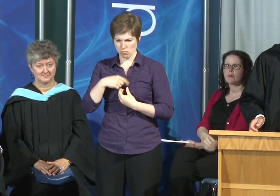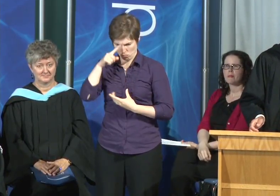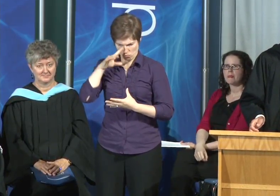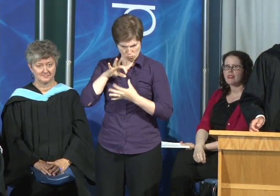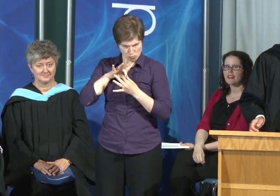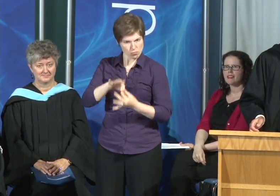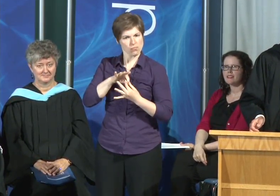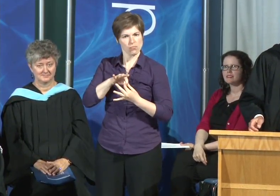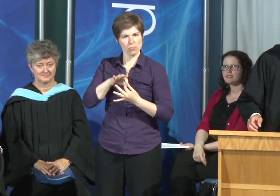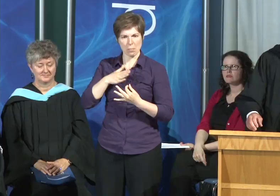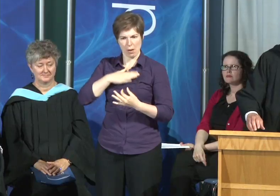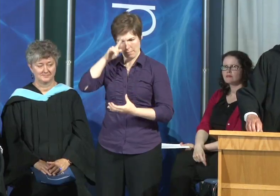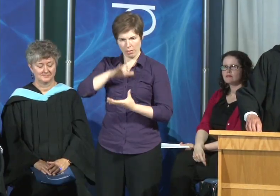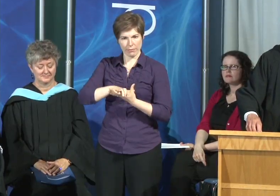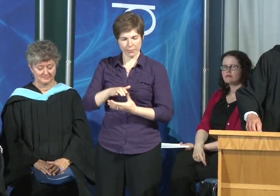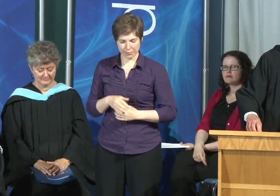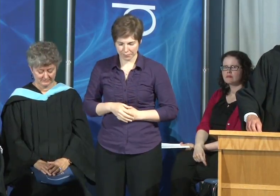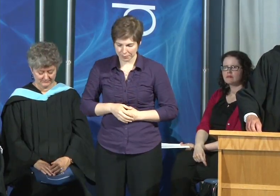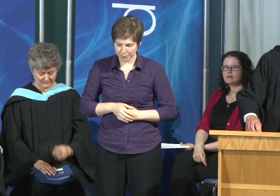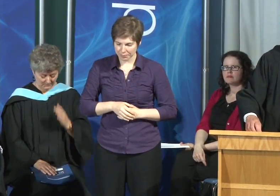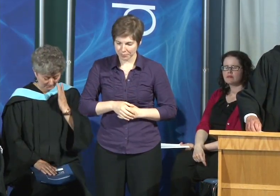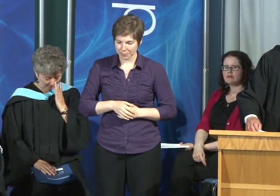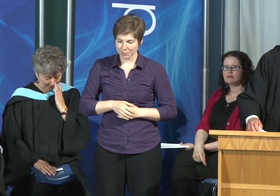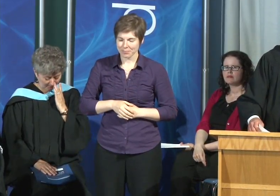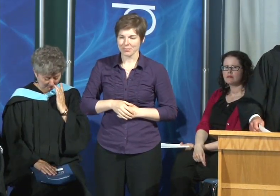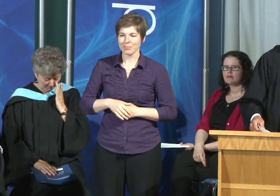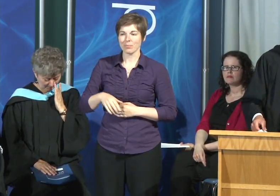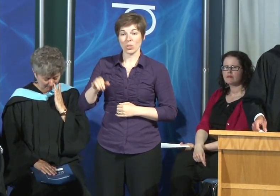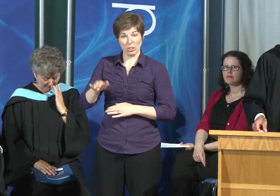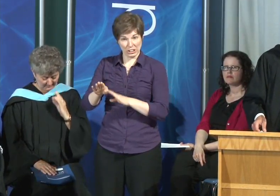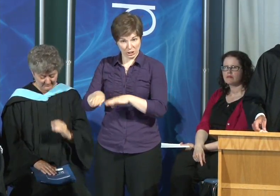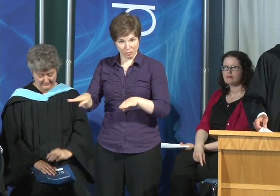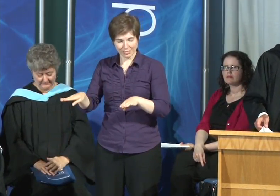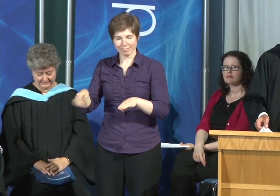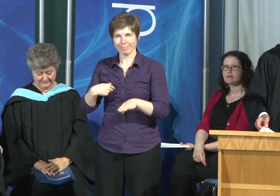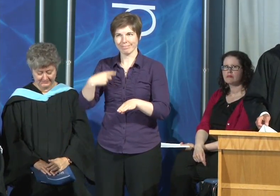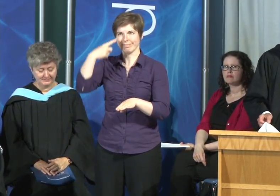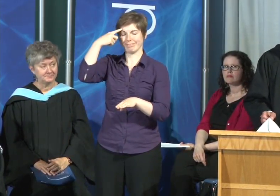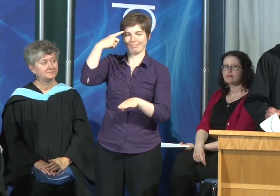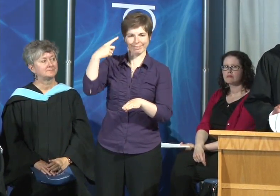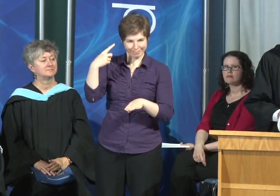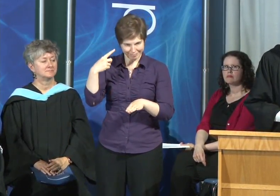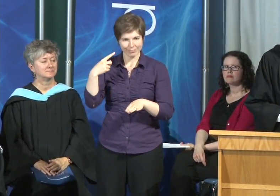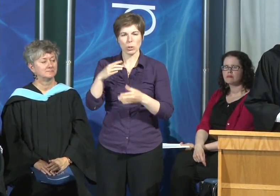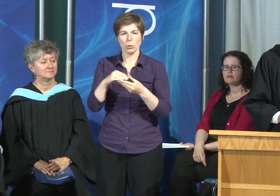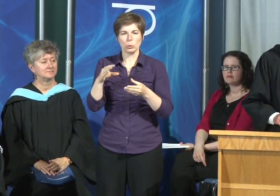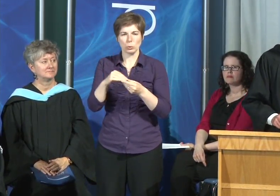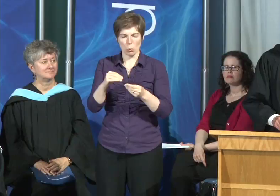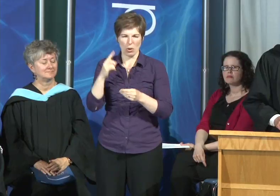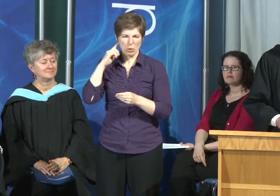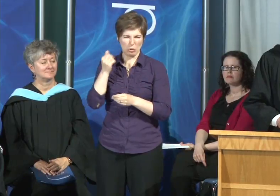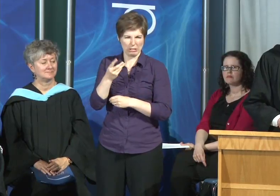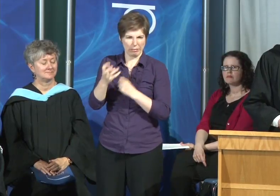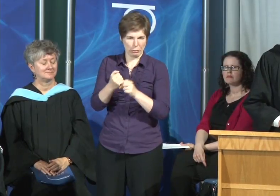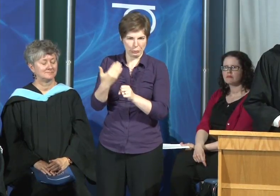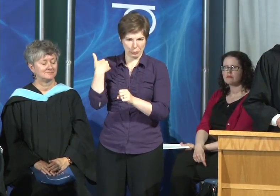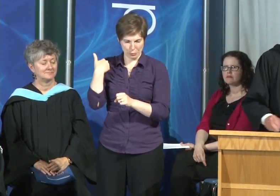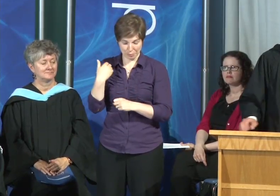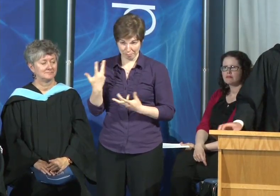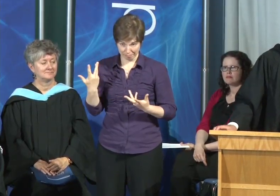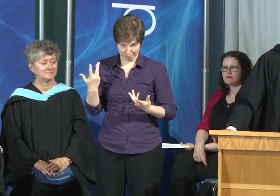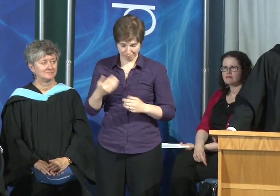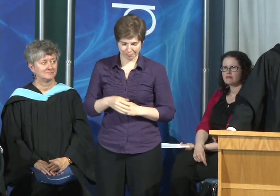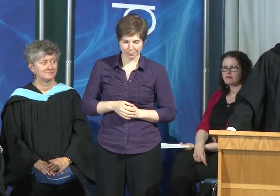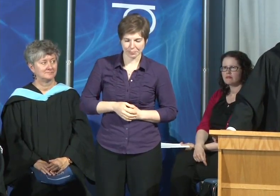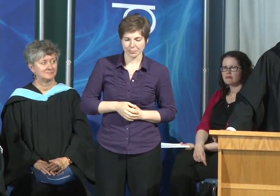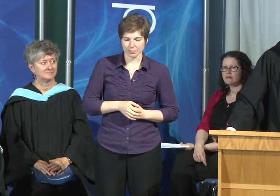in. And this characteristic reminds me of one of my favorite stories that I heard a number of years ago, and it goes like this. In a